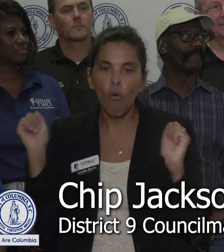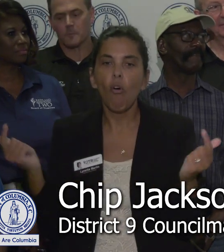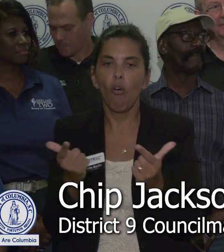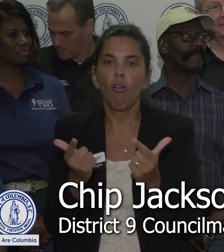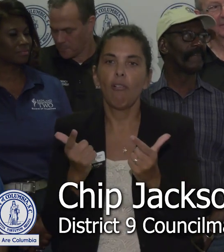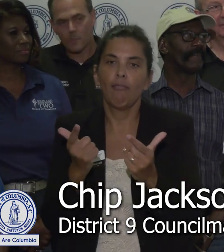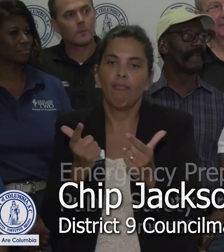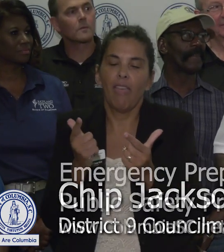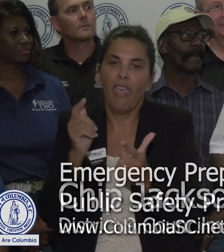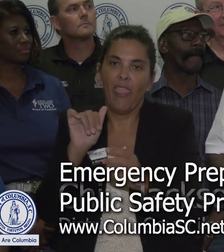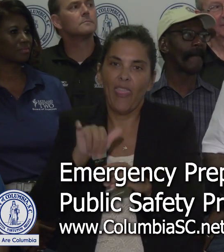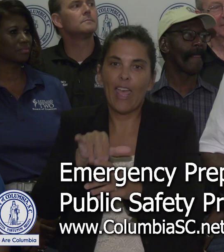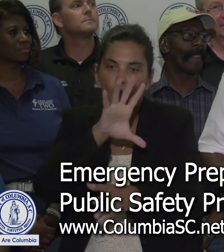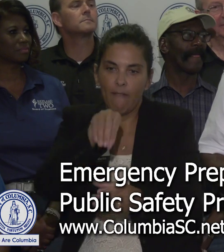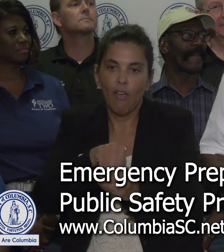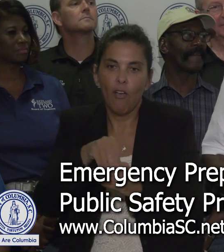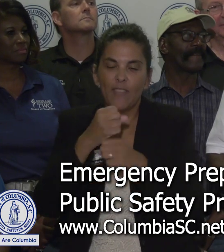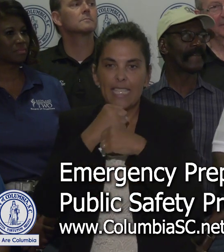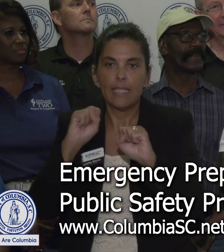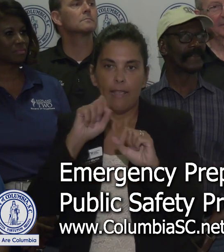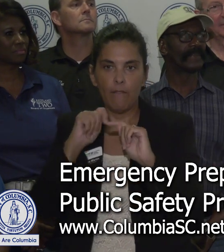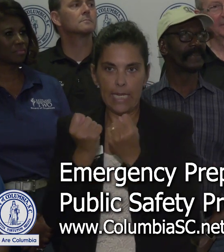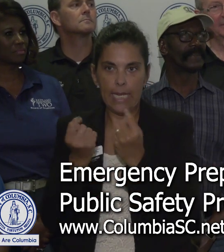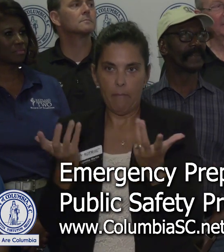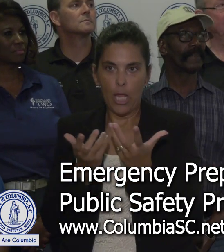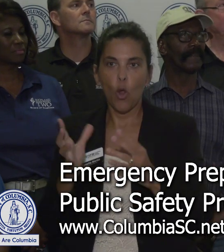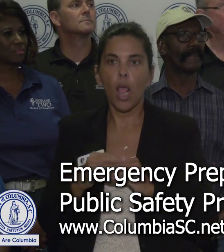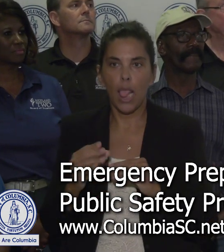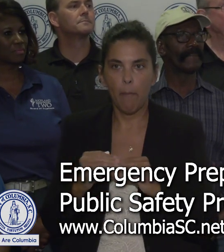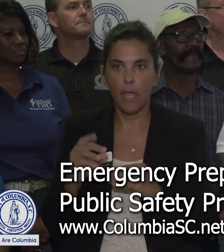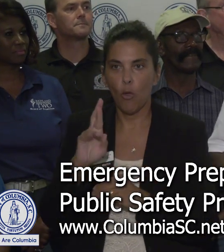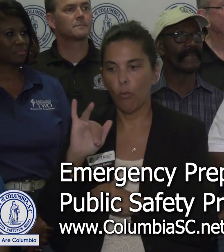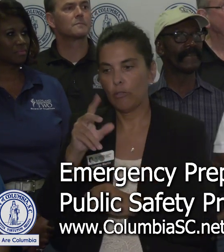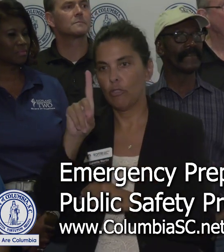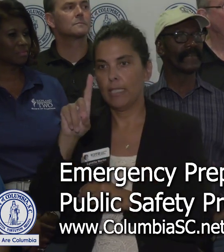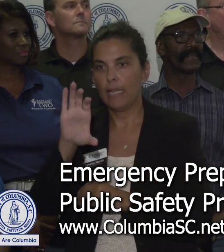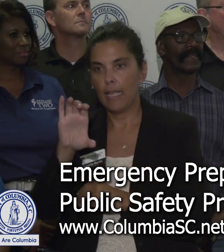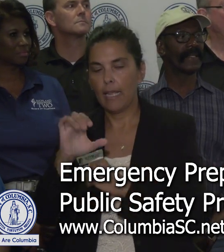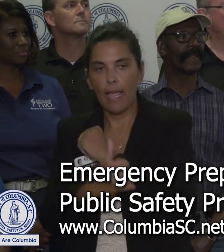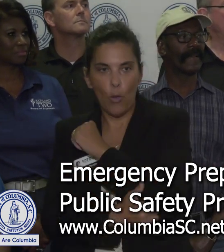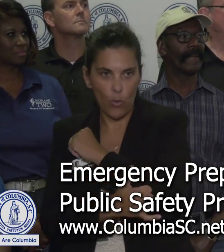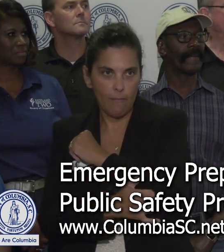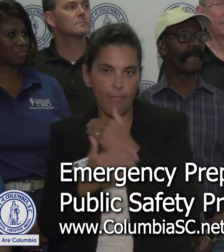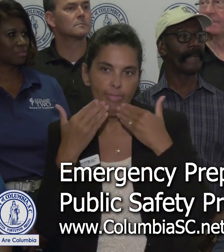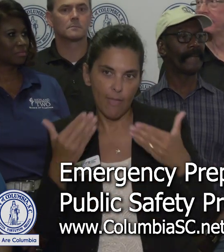that's a part of this, as a part of the safety team here in Columbia and here in Richland County.